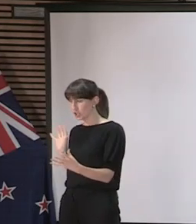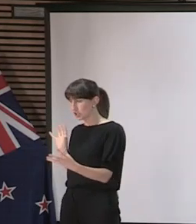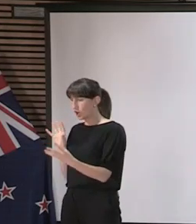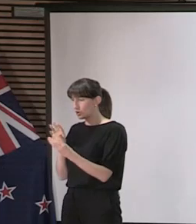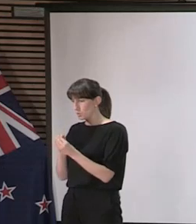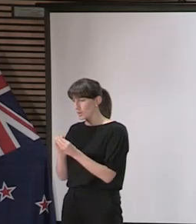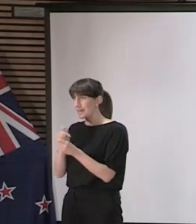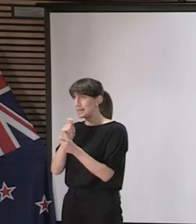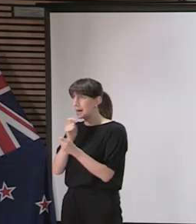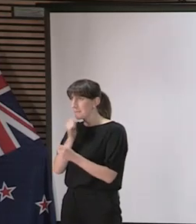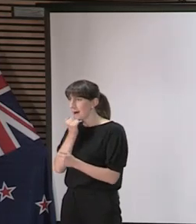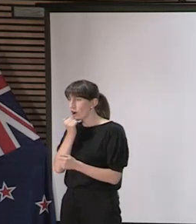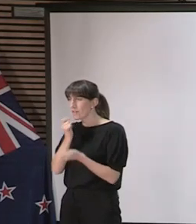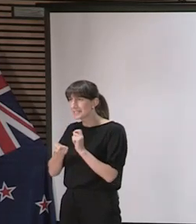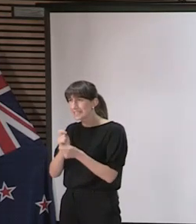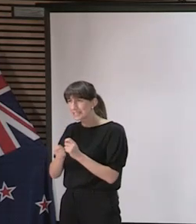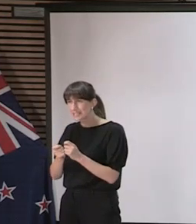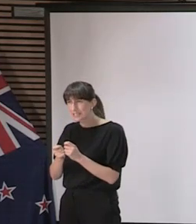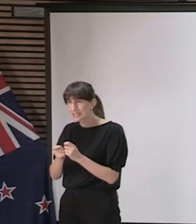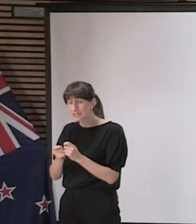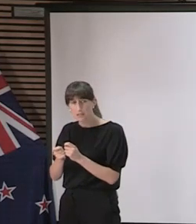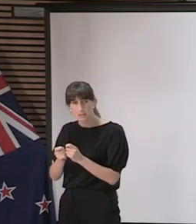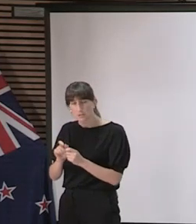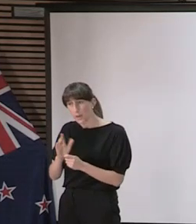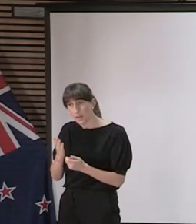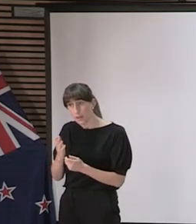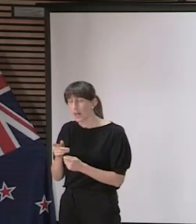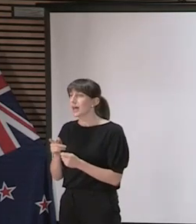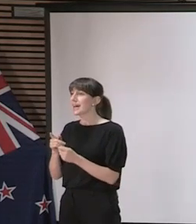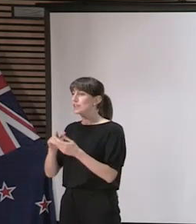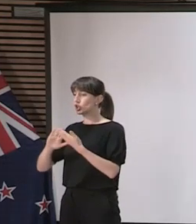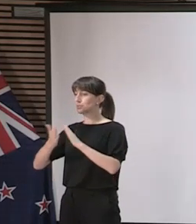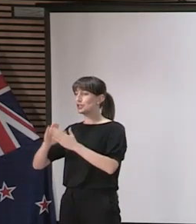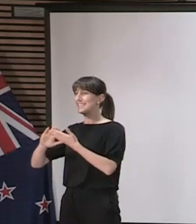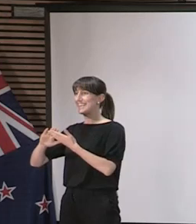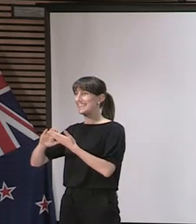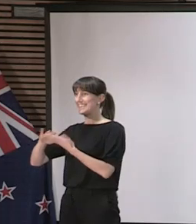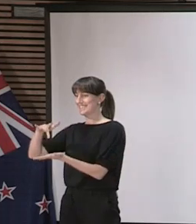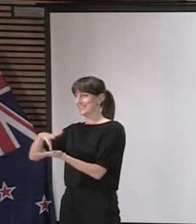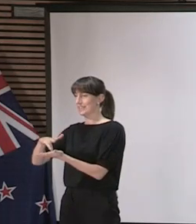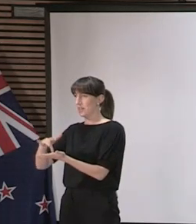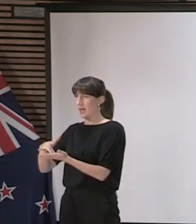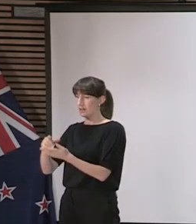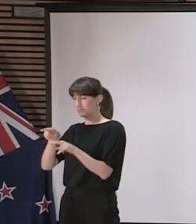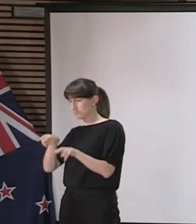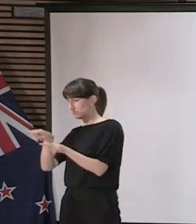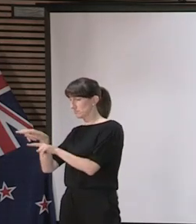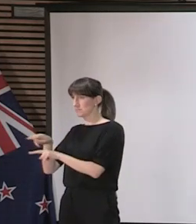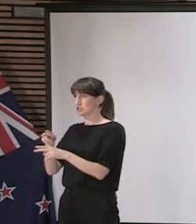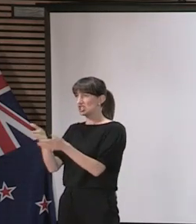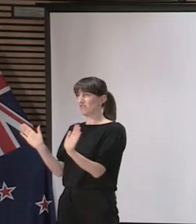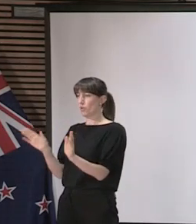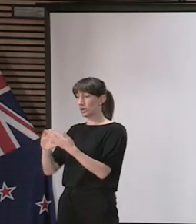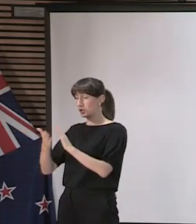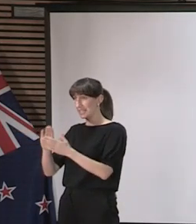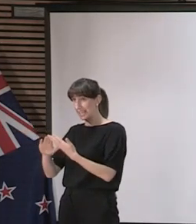centres? Sorry, a number of tests that have been carried out? At the community testing centres, the targeted. We do have the numbers of those. I